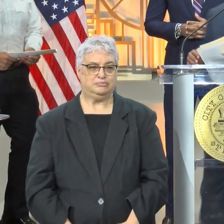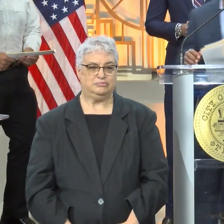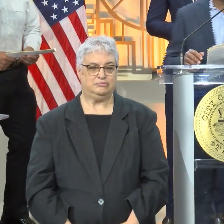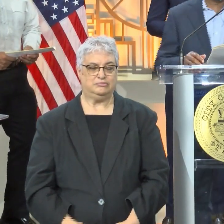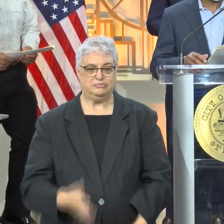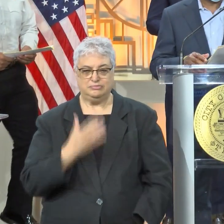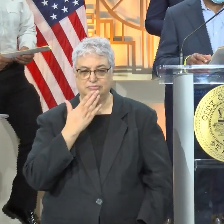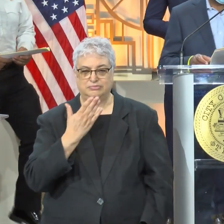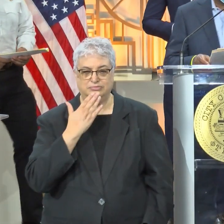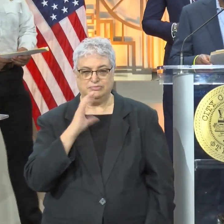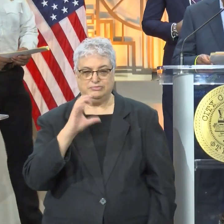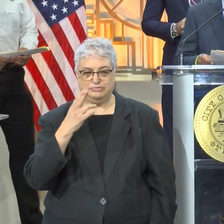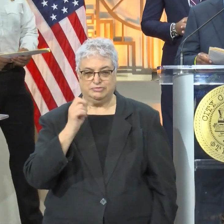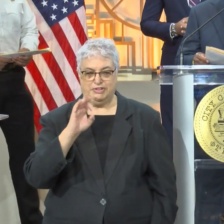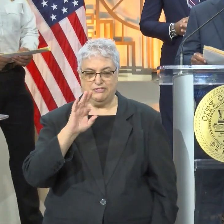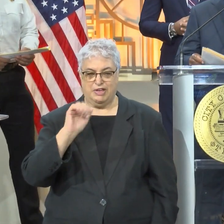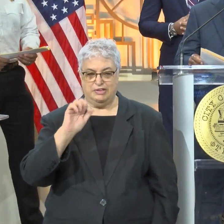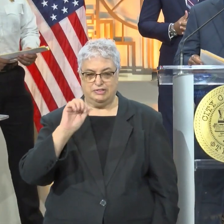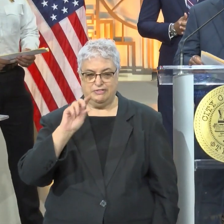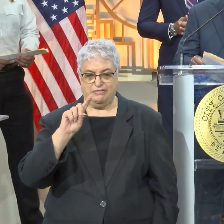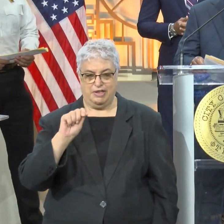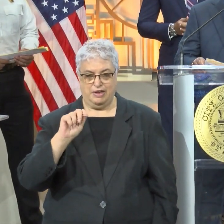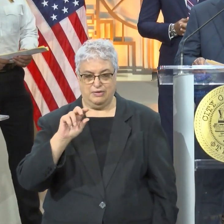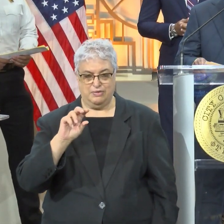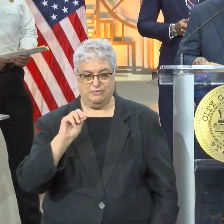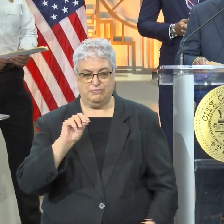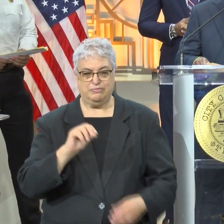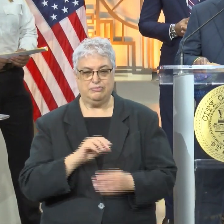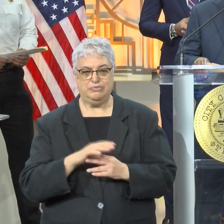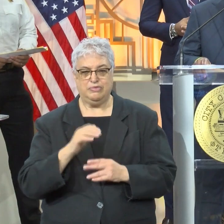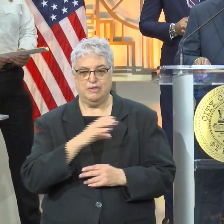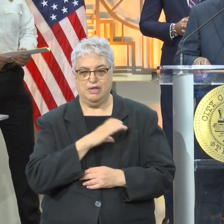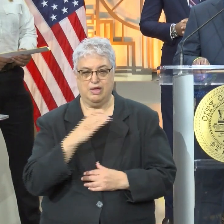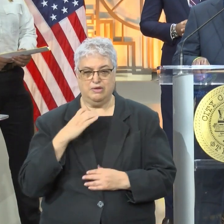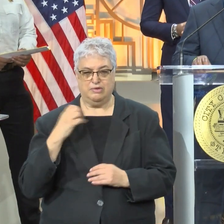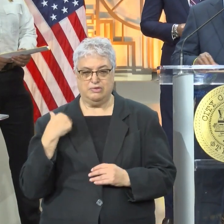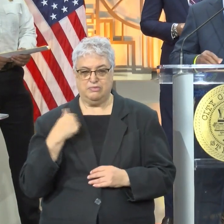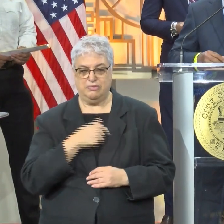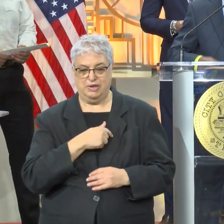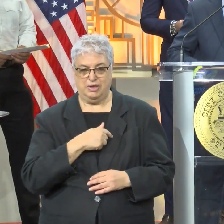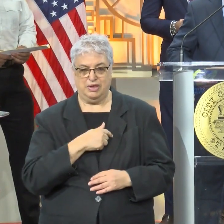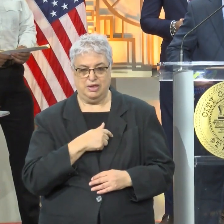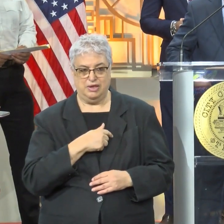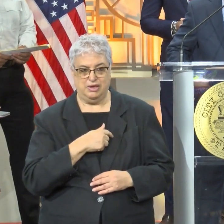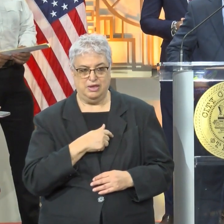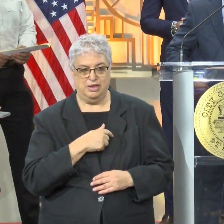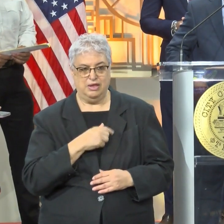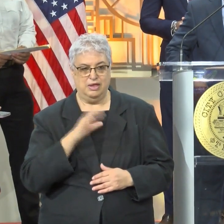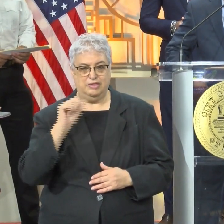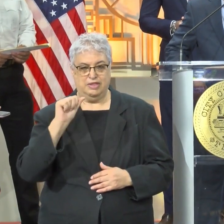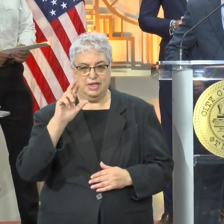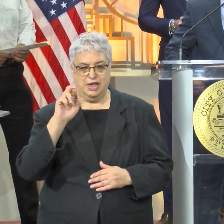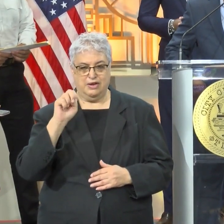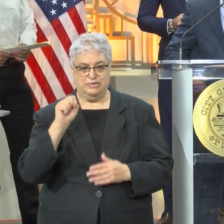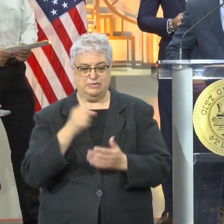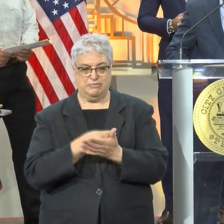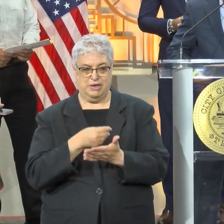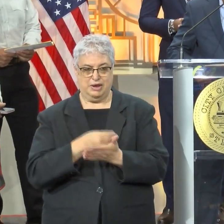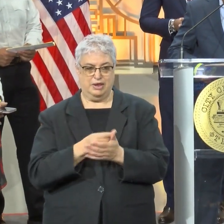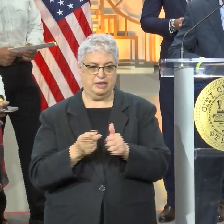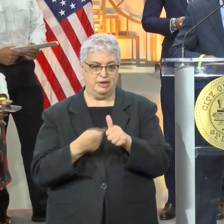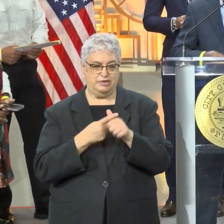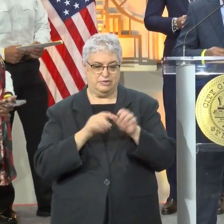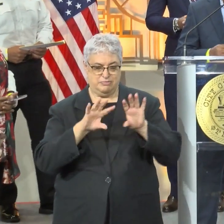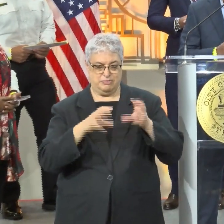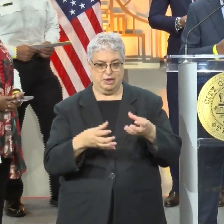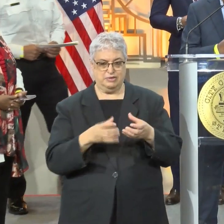Thank you, Chief Acevedo. I do want to highlight to the congresspersons that we use some of the CARES money that we received in the initial